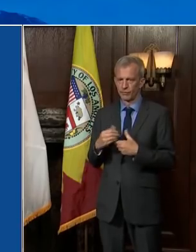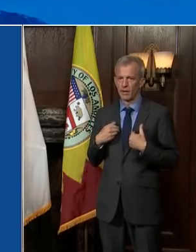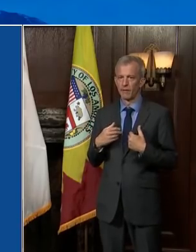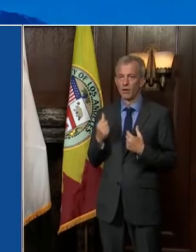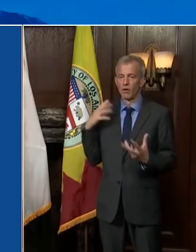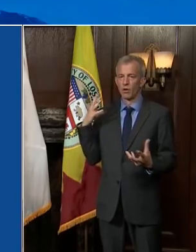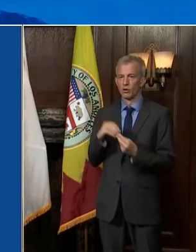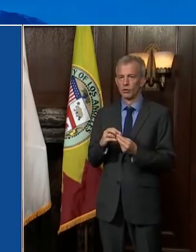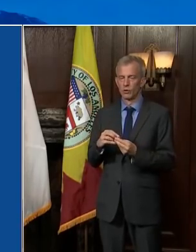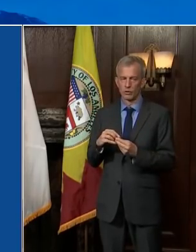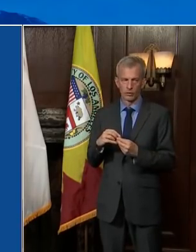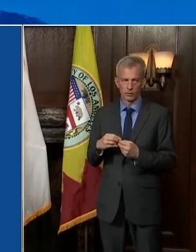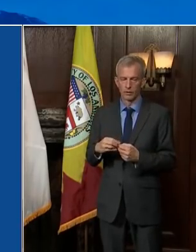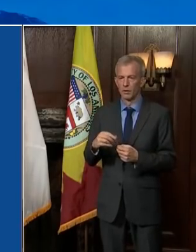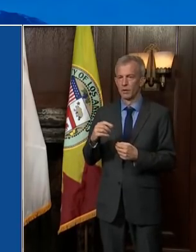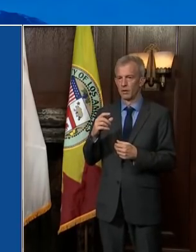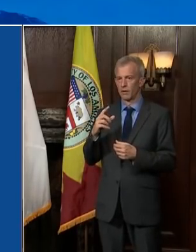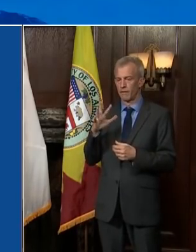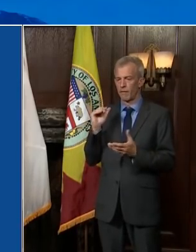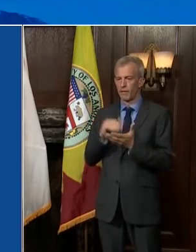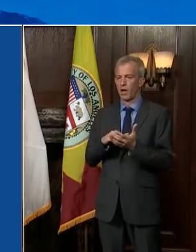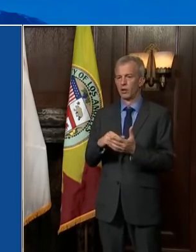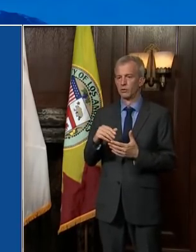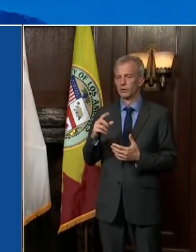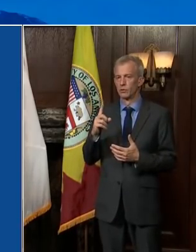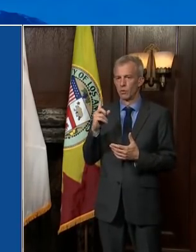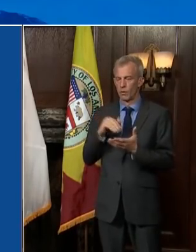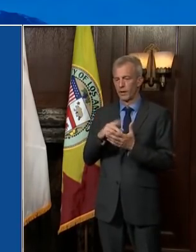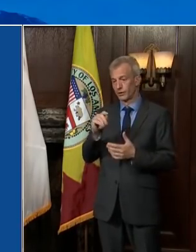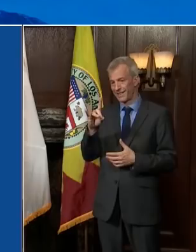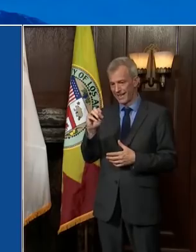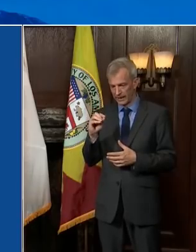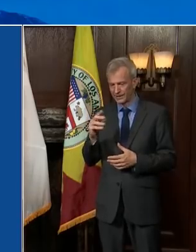1,580, a 14% increase in the City of Angels.